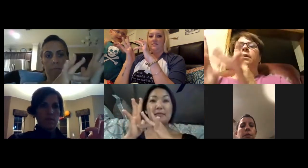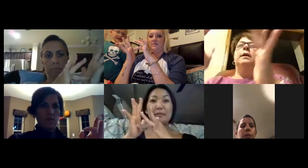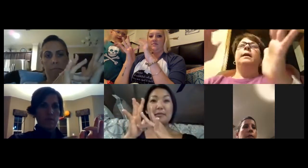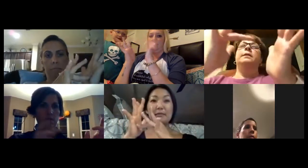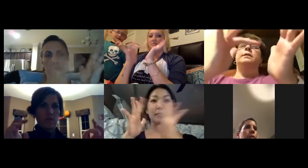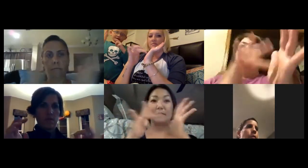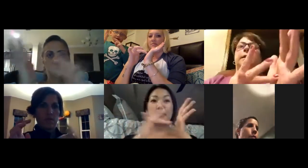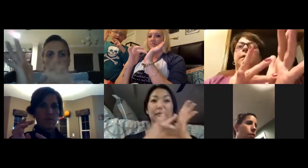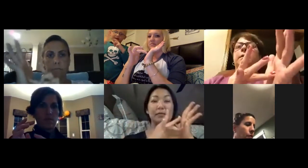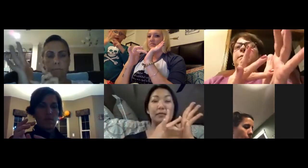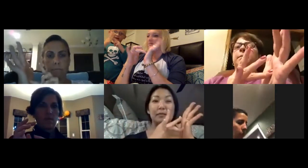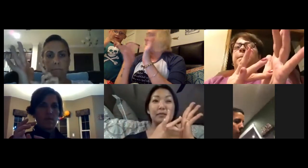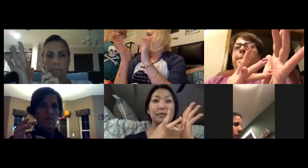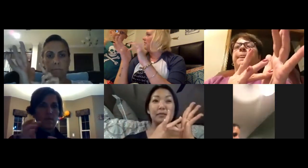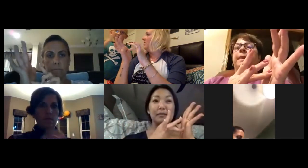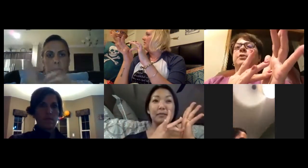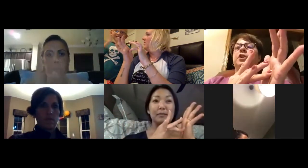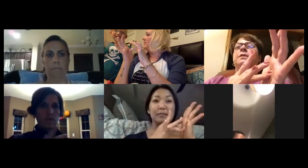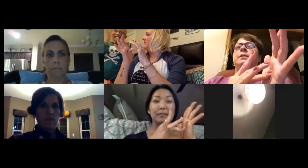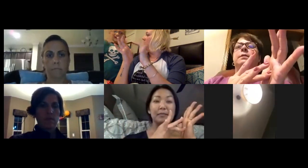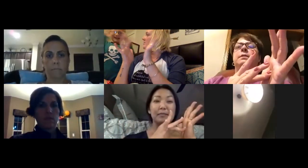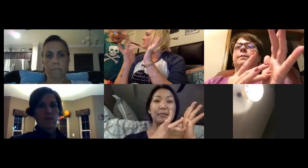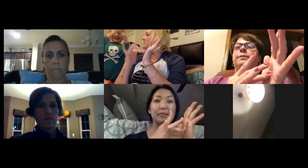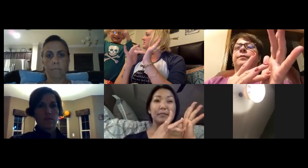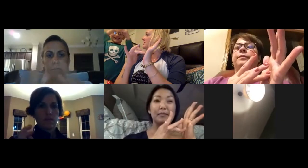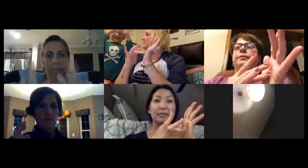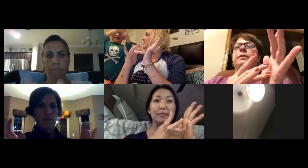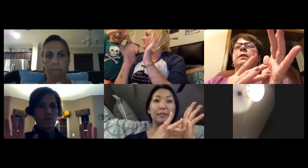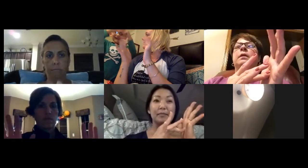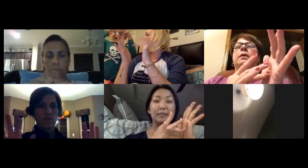and it's to here. That's Jesus.